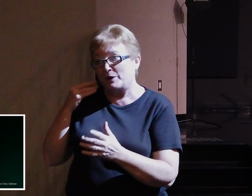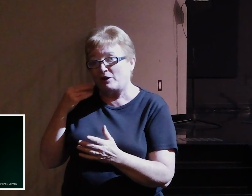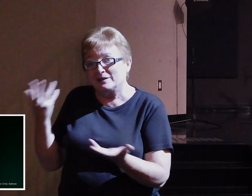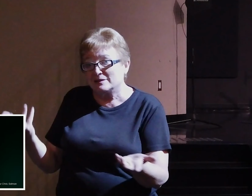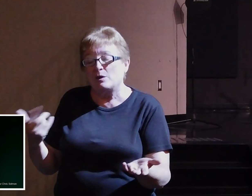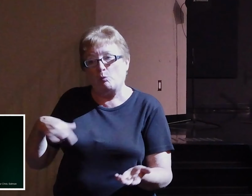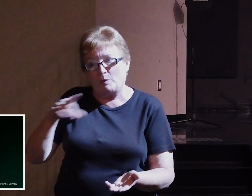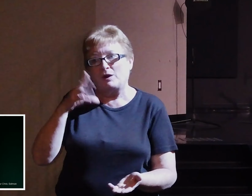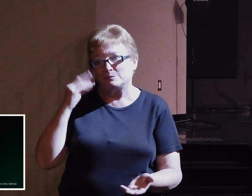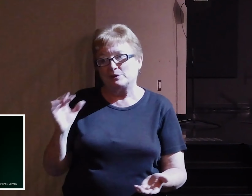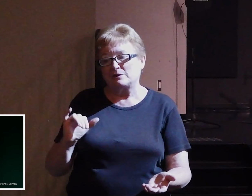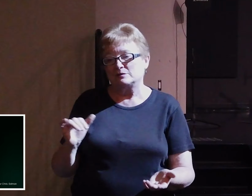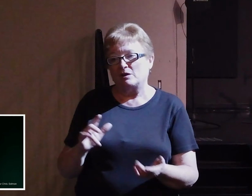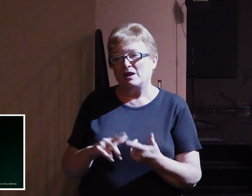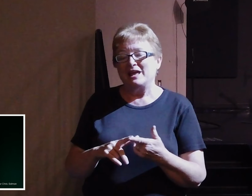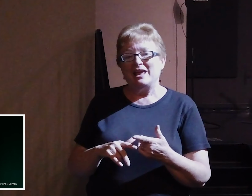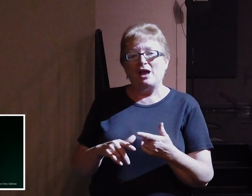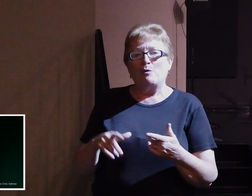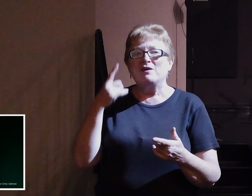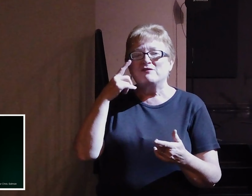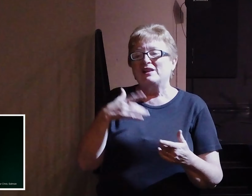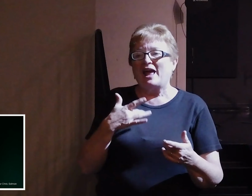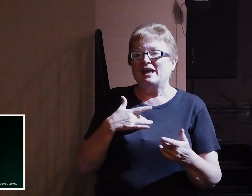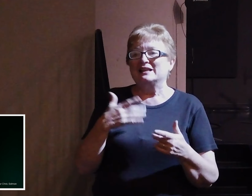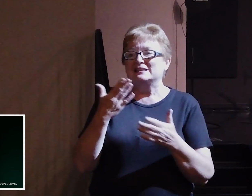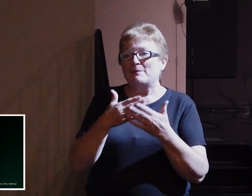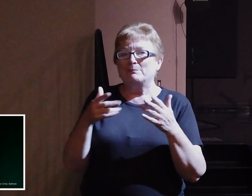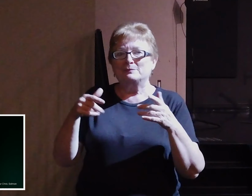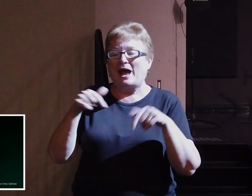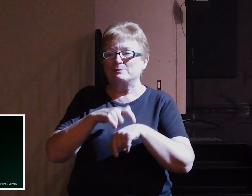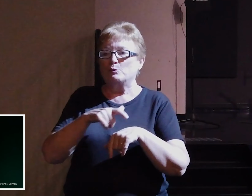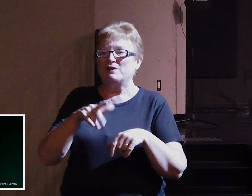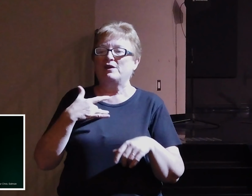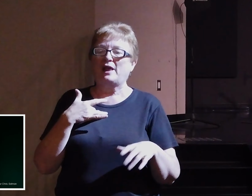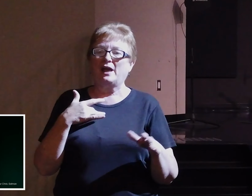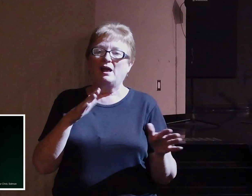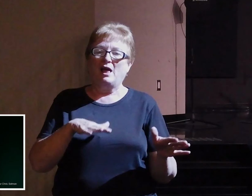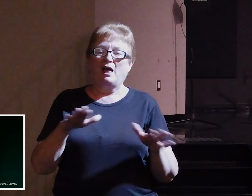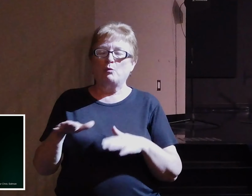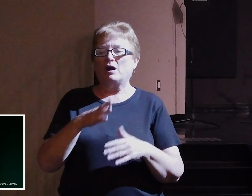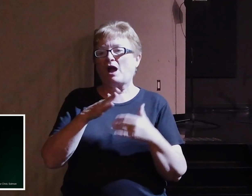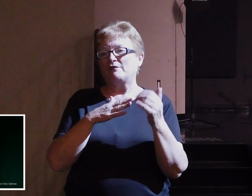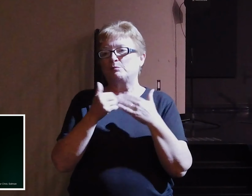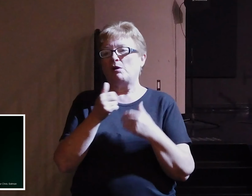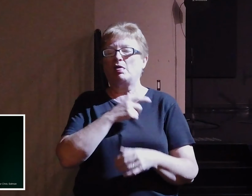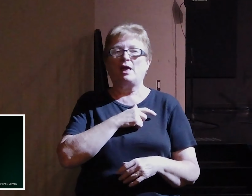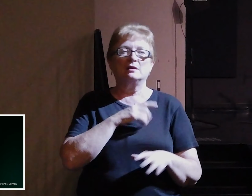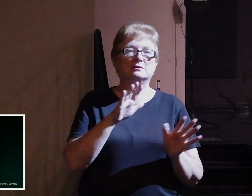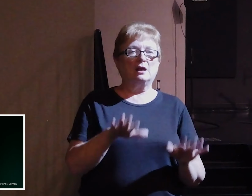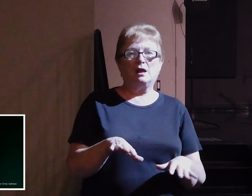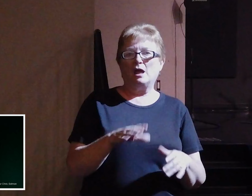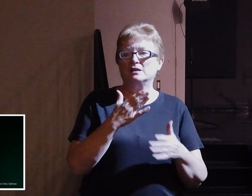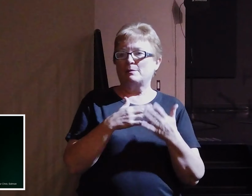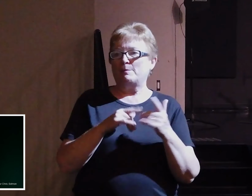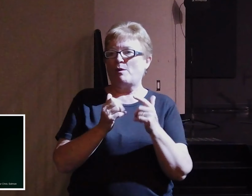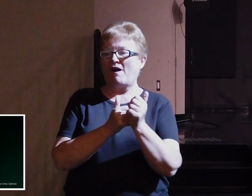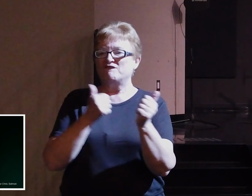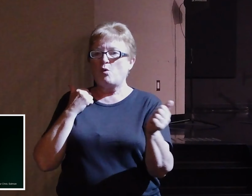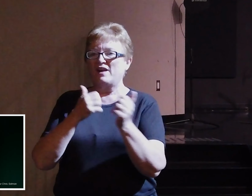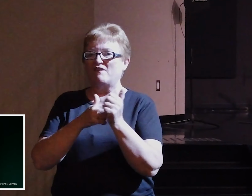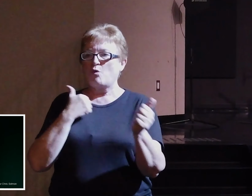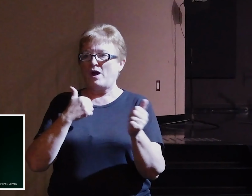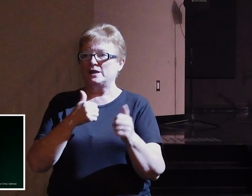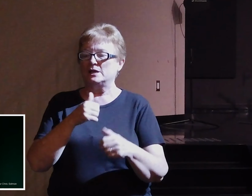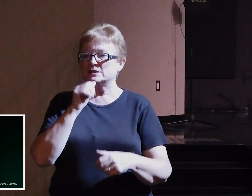so comfortable, so lazy, so apathetic, so avoiding of suffering.